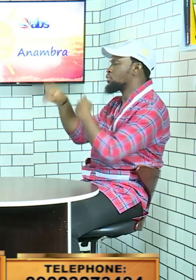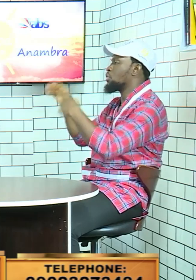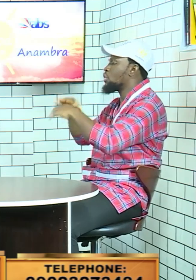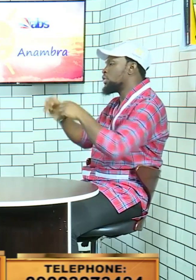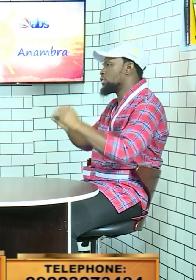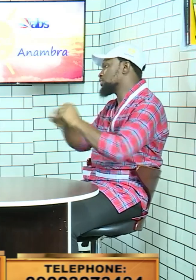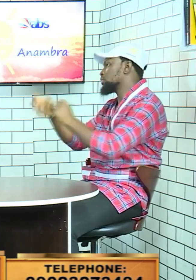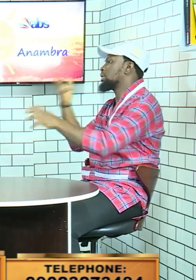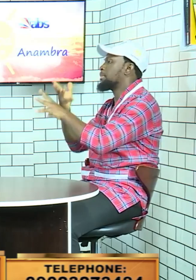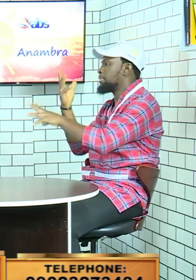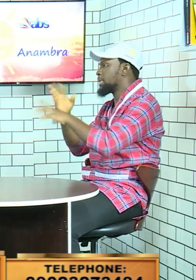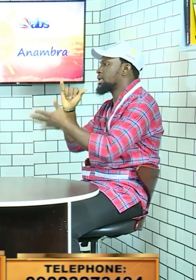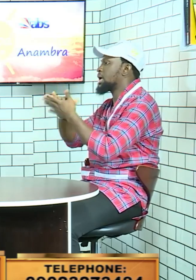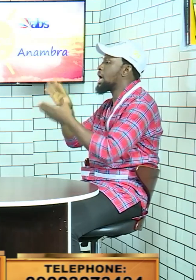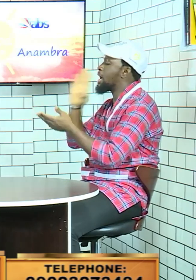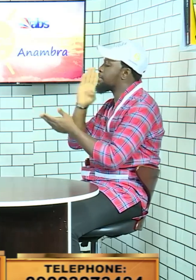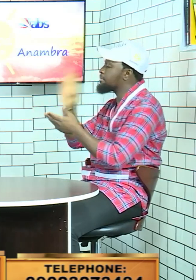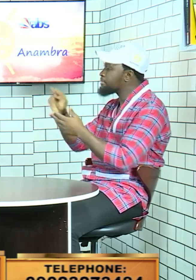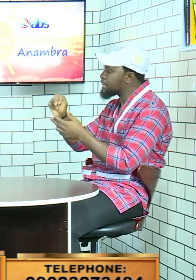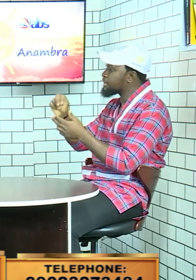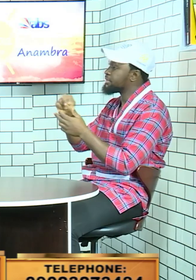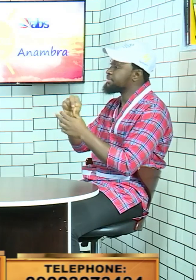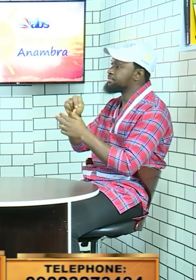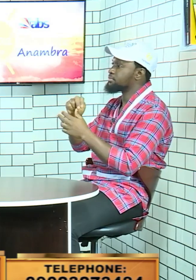streets begging, that they are being,